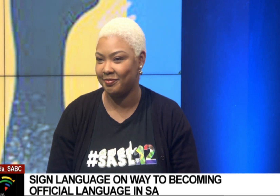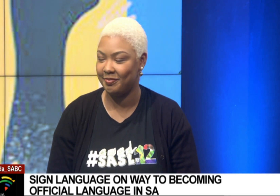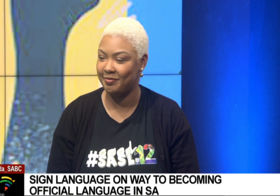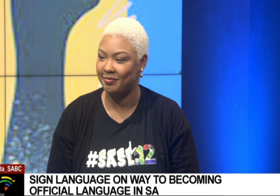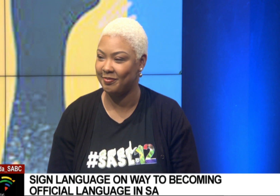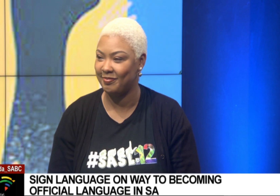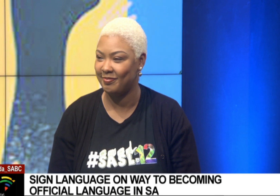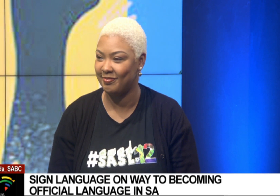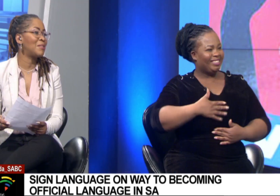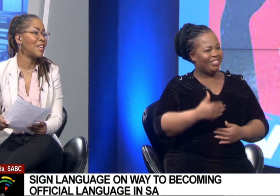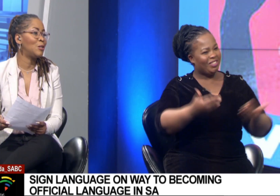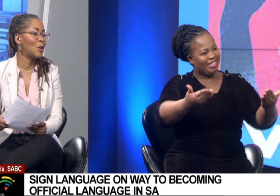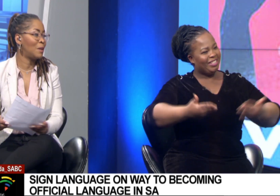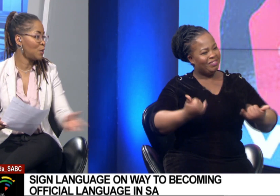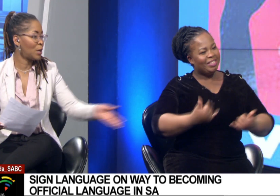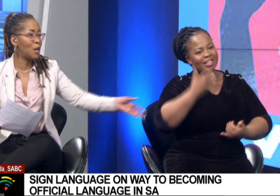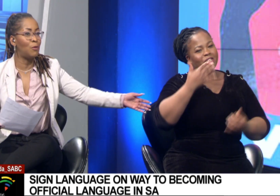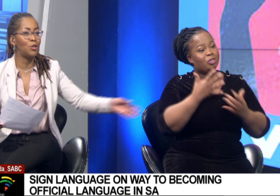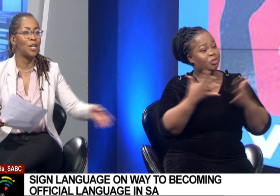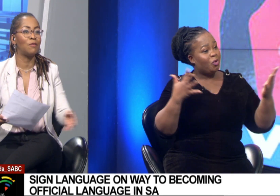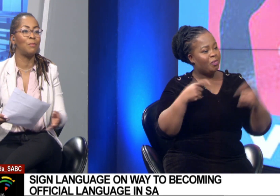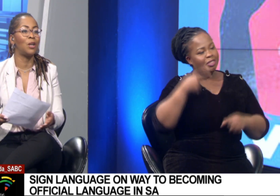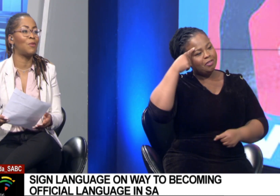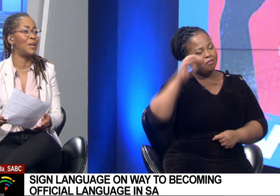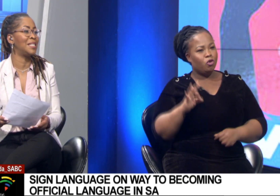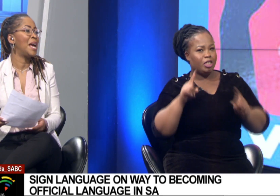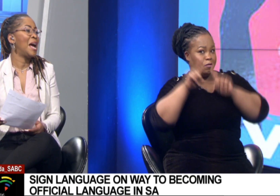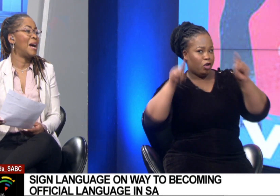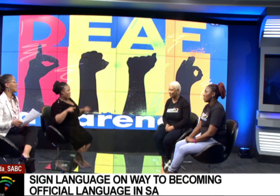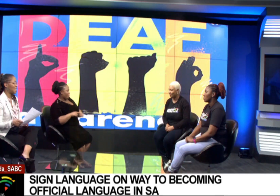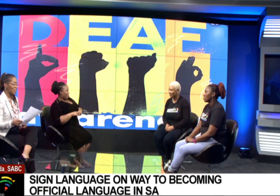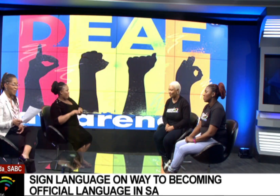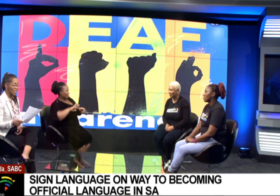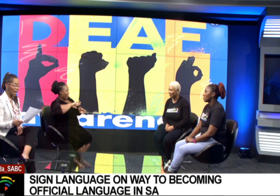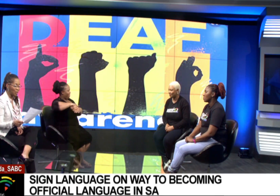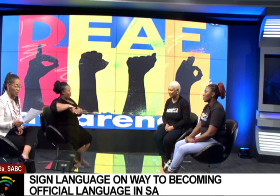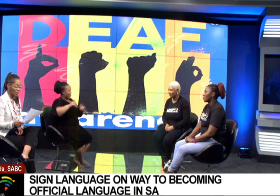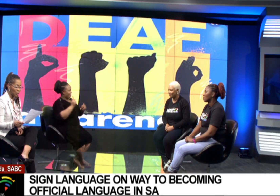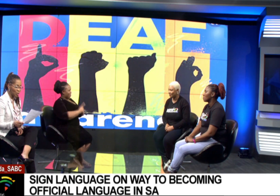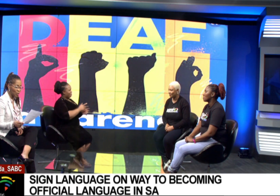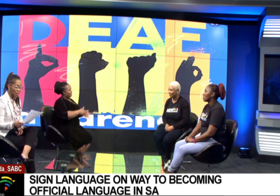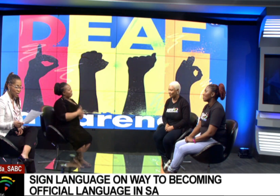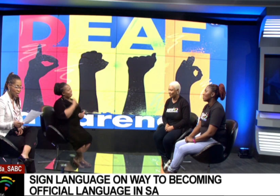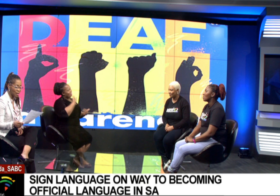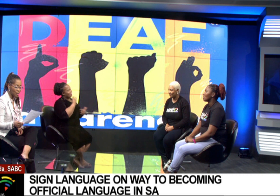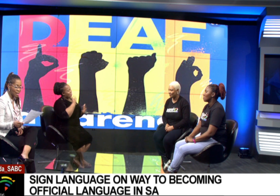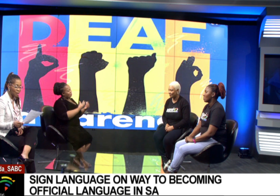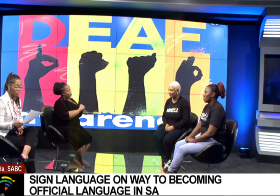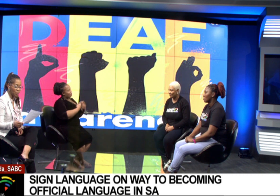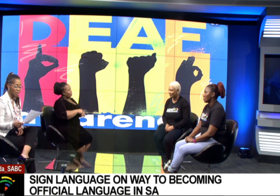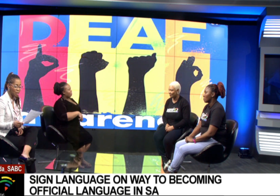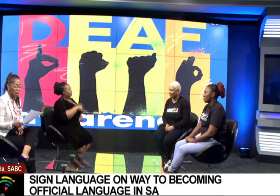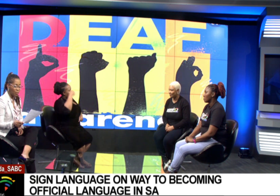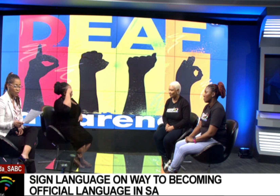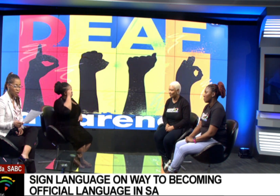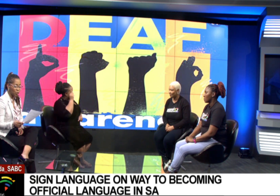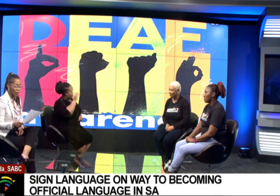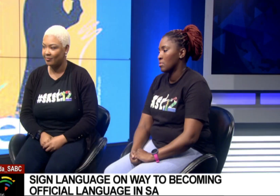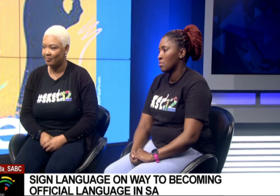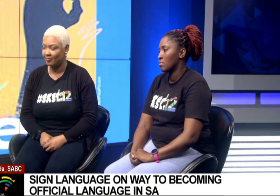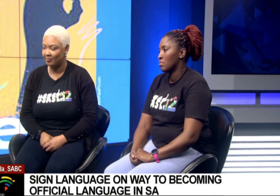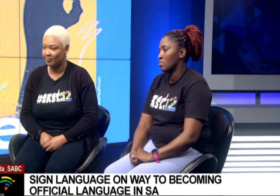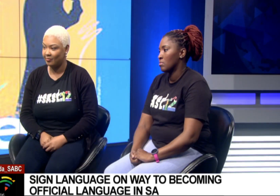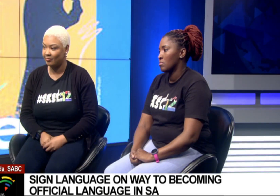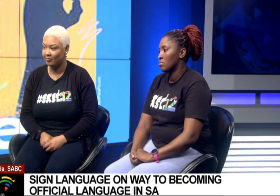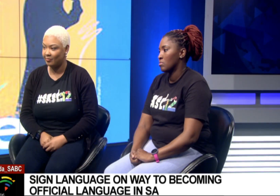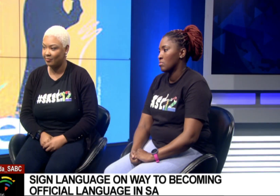such a pleasure having you ladies in studio. Thank you so much, and for getting Fortune out of the box for once. Such a pleasure having you in studio with us, Lizanne Boysons, Provincial